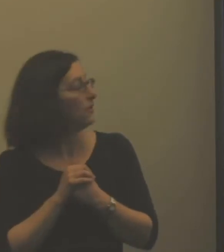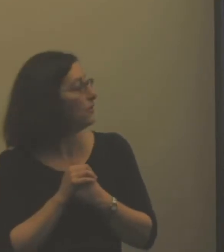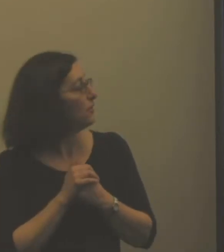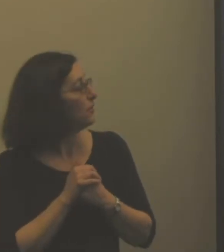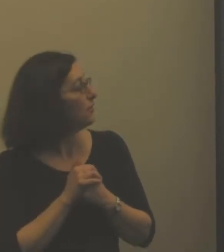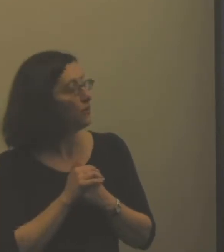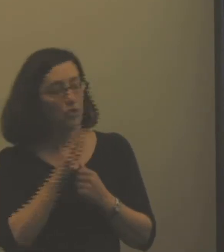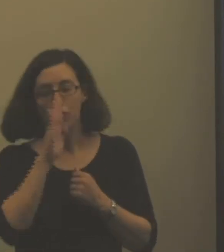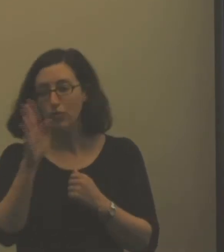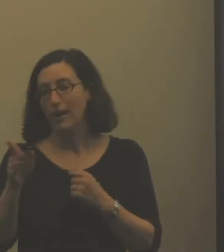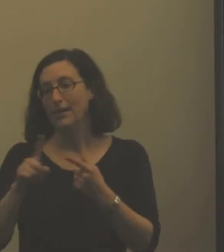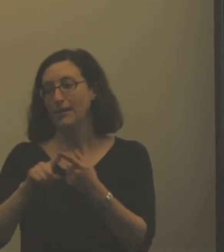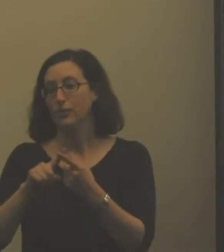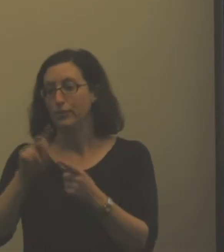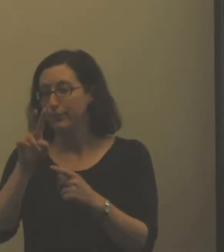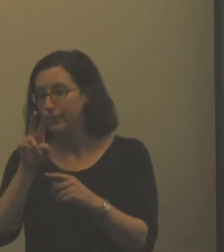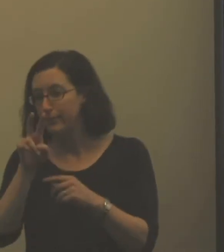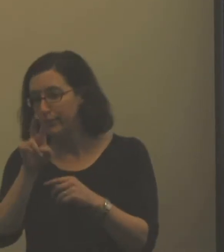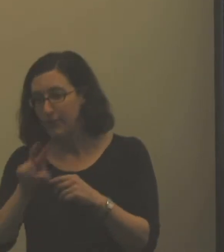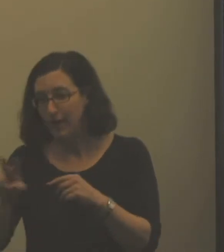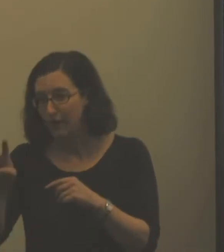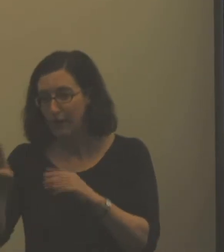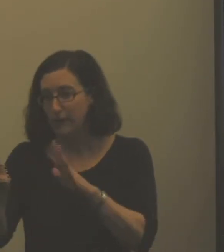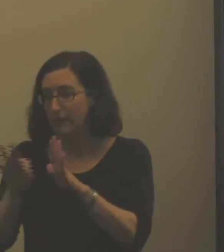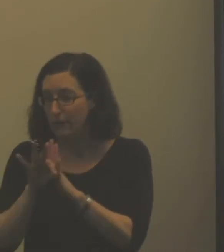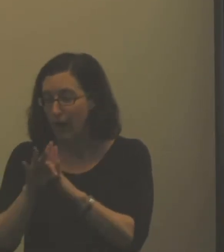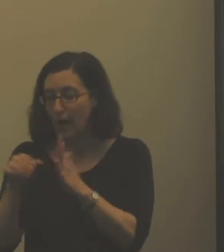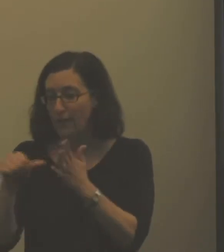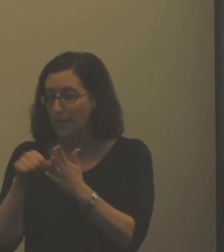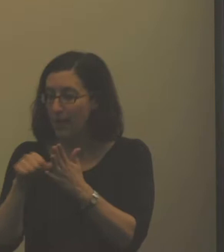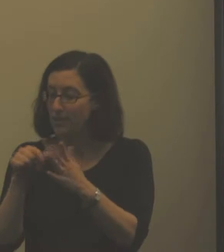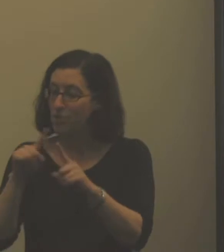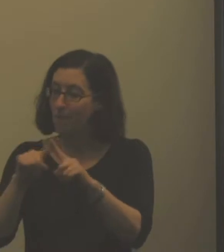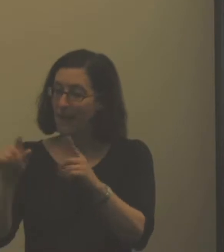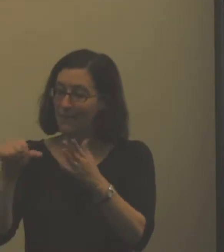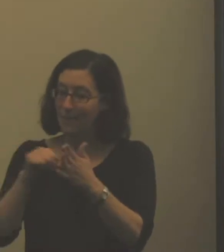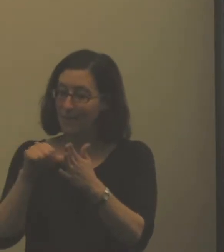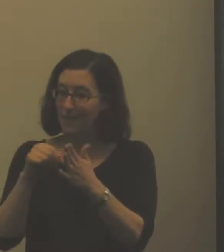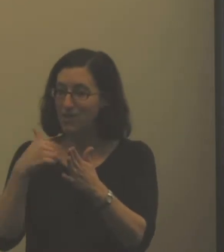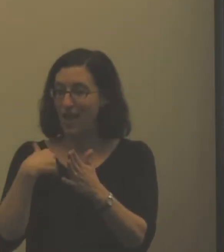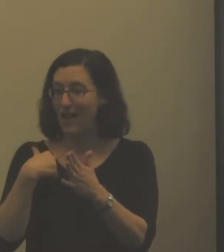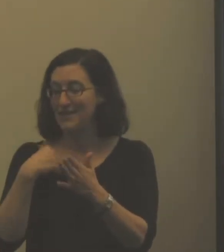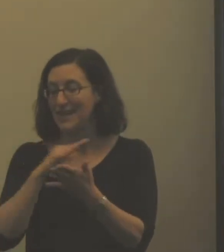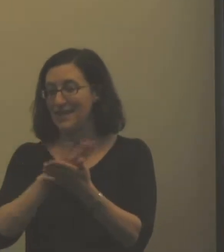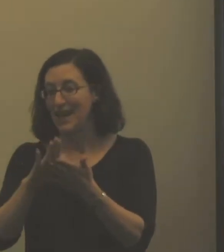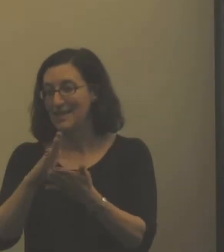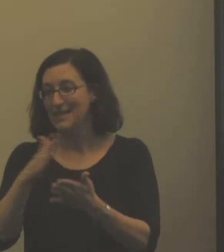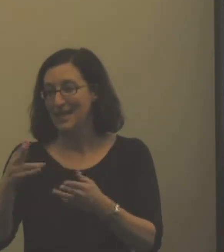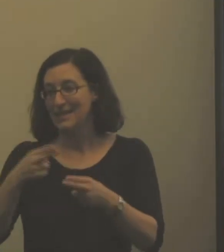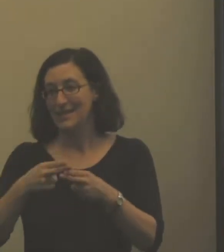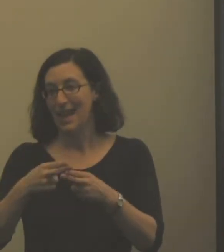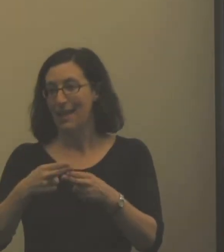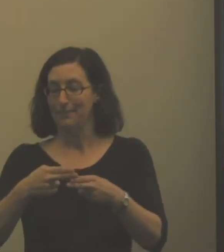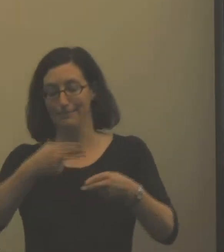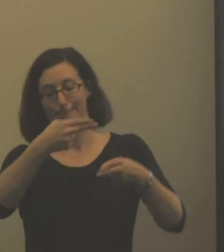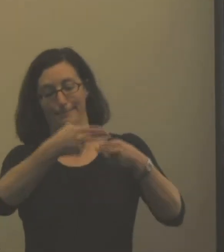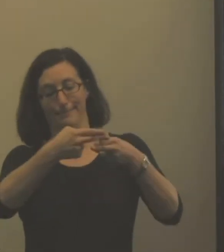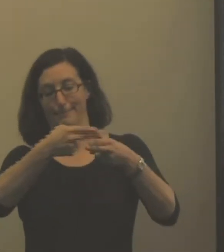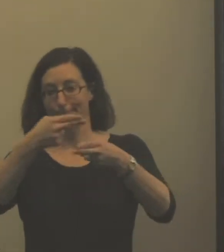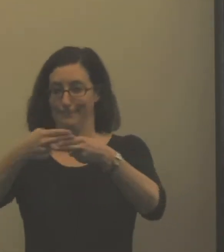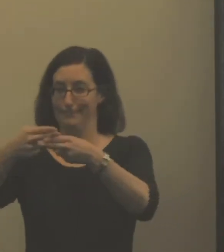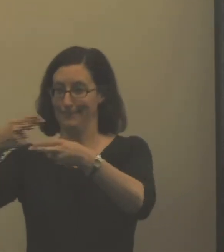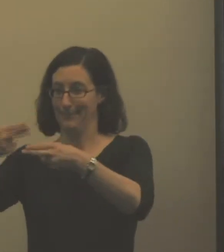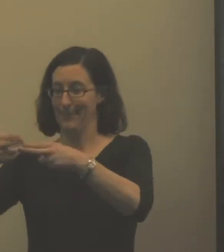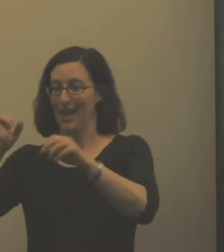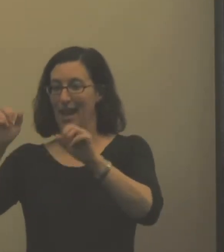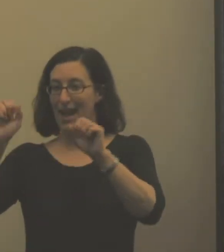takes you directly to the navigation as well. List But head. this page is also separated into these lovely things called headings, and I'm able to navigate